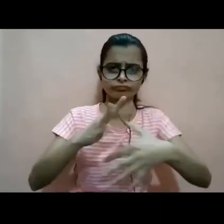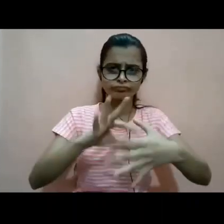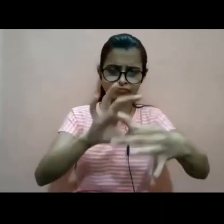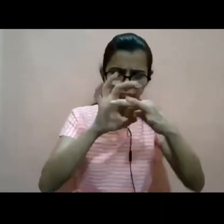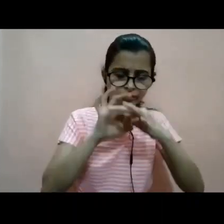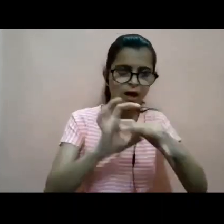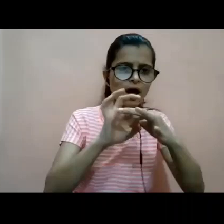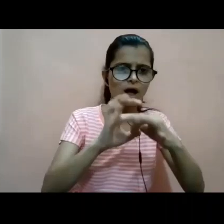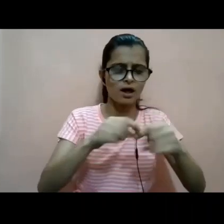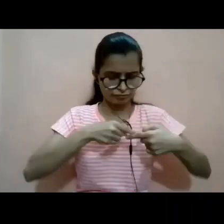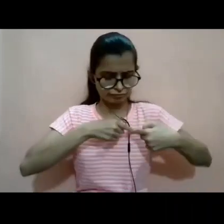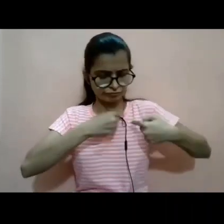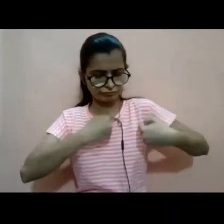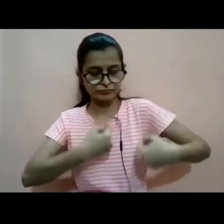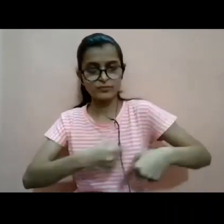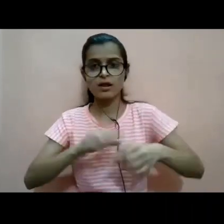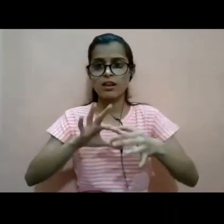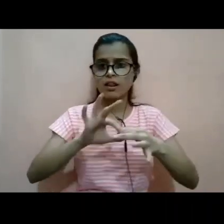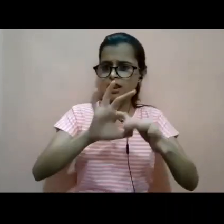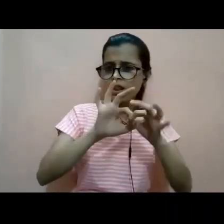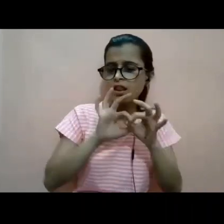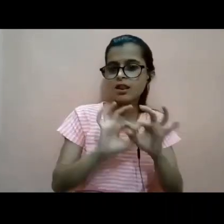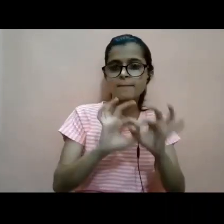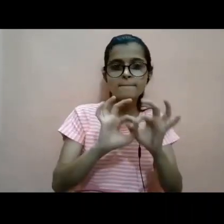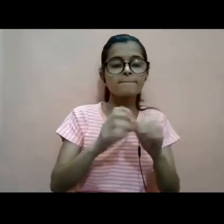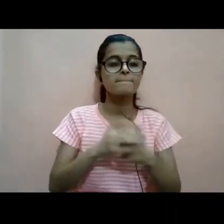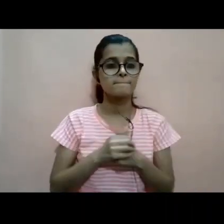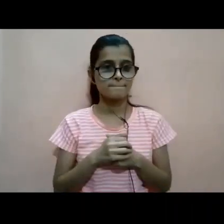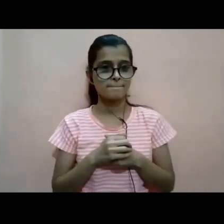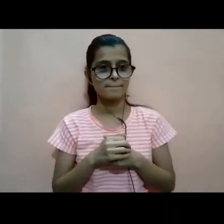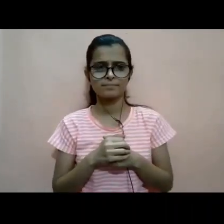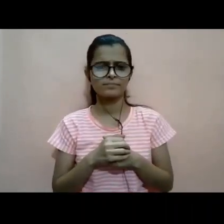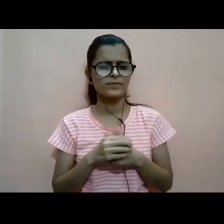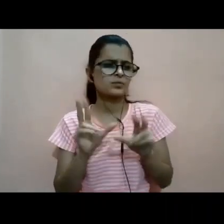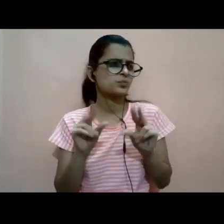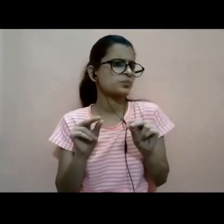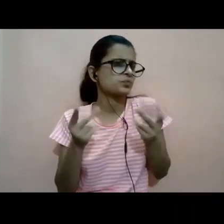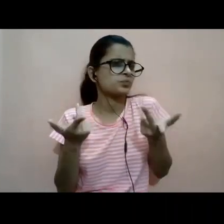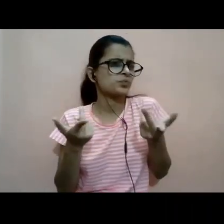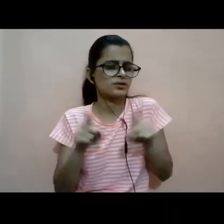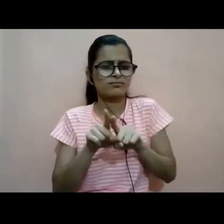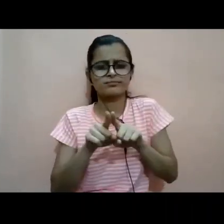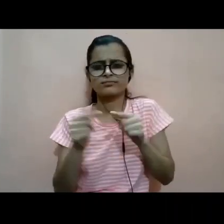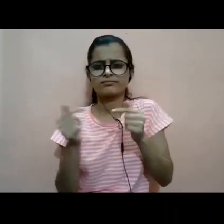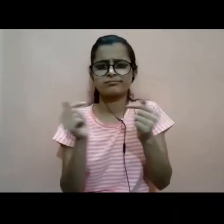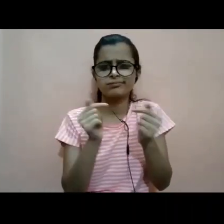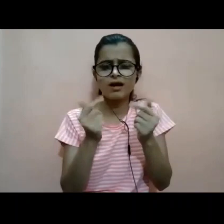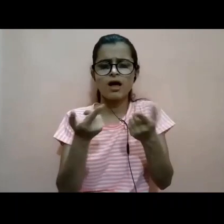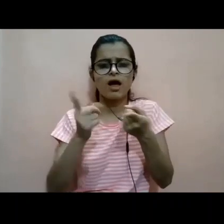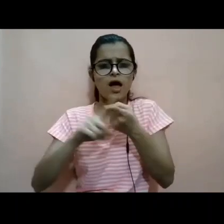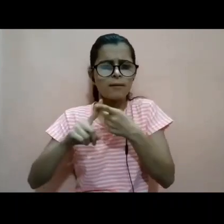heart of connections, as I think I said earlier, that that these are not without conflict and they're not without